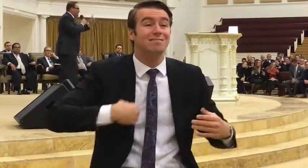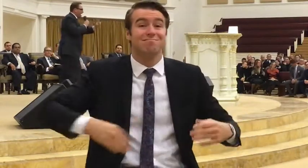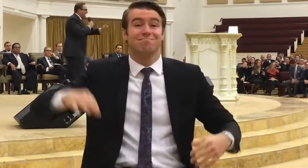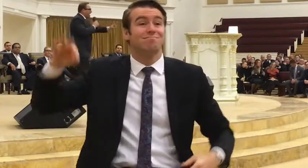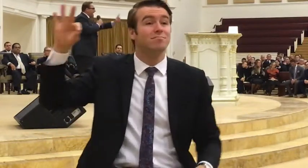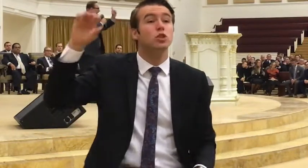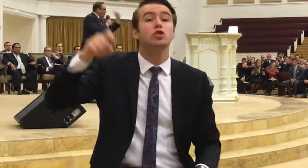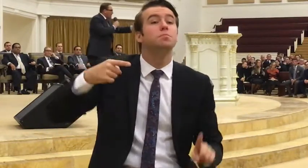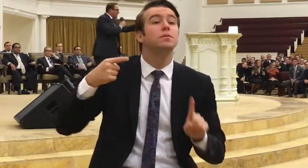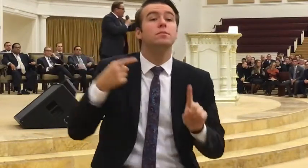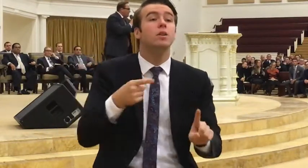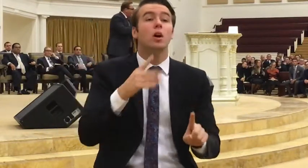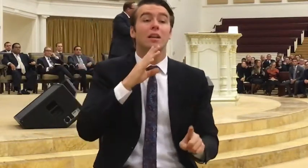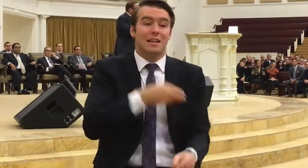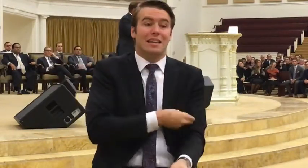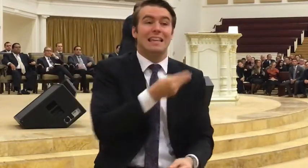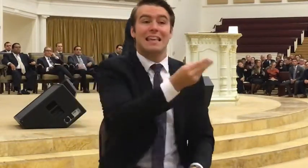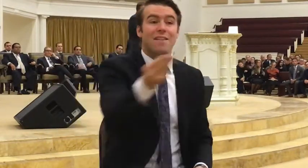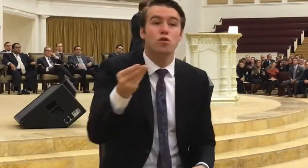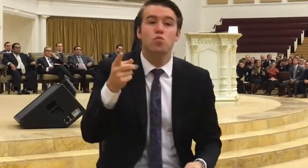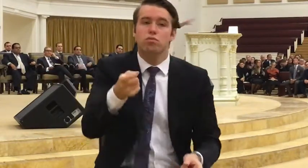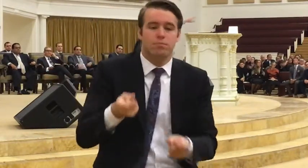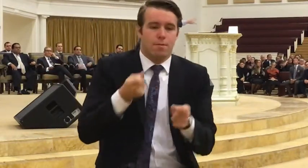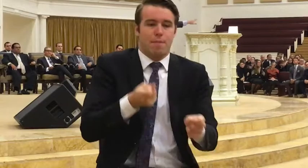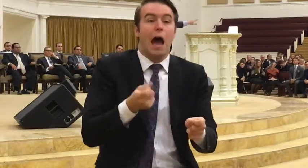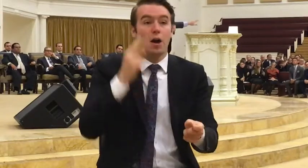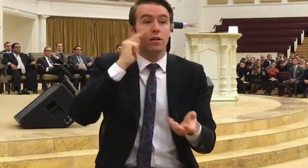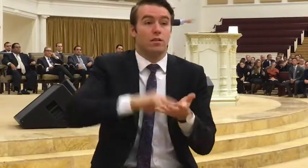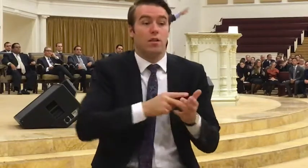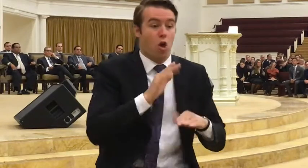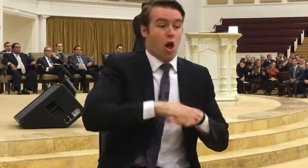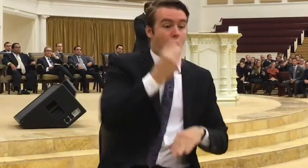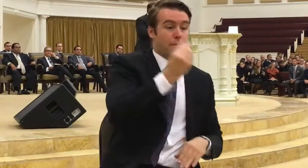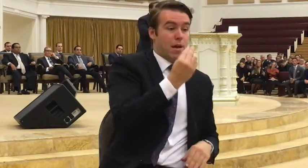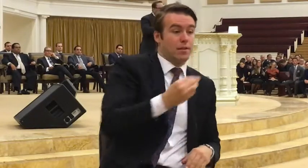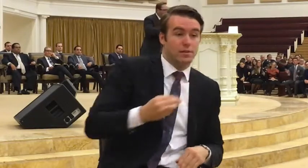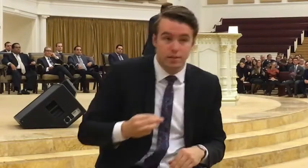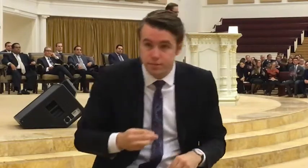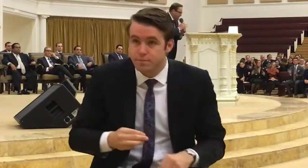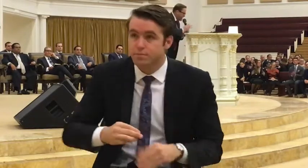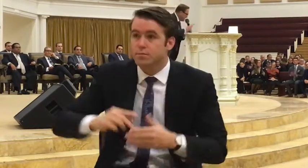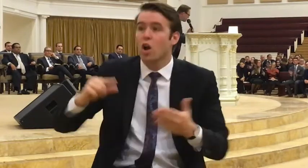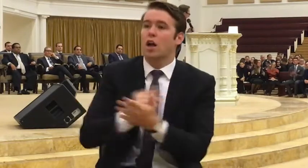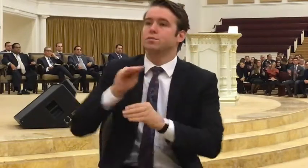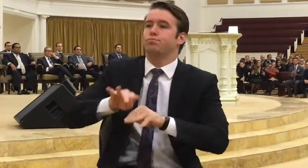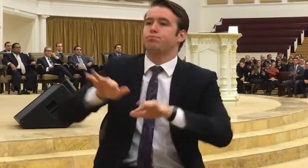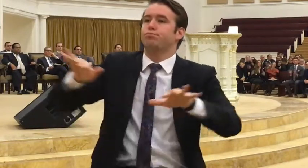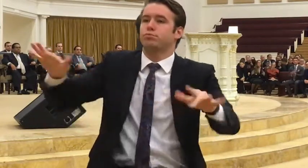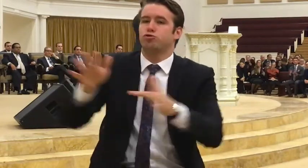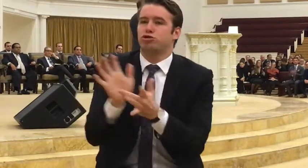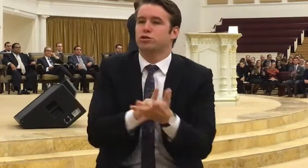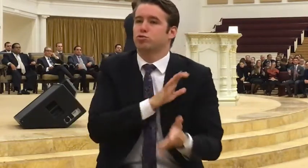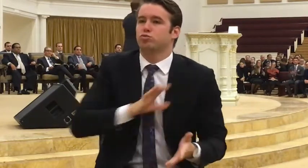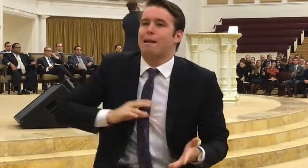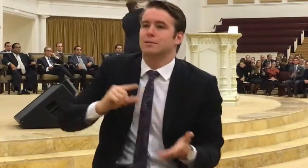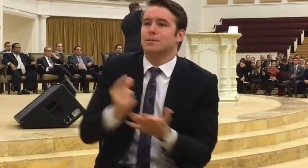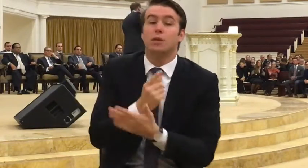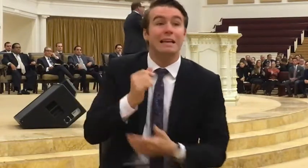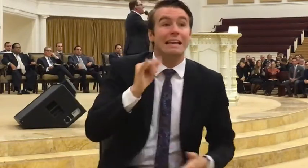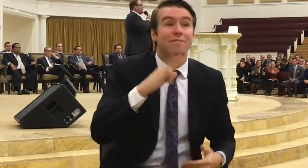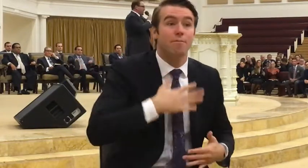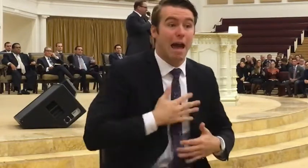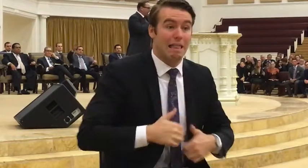about one thing, equipping the body of Christ to scatter on Monday, to go do the work of Jesus Christ. If you got junk in your